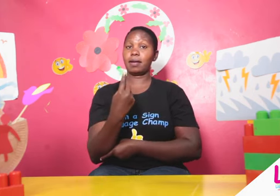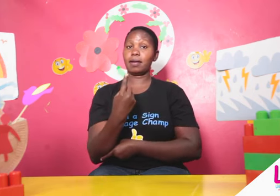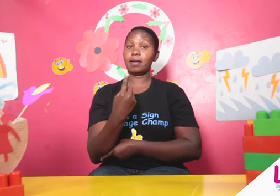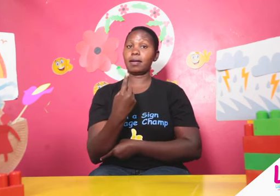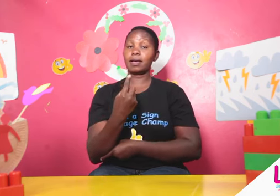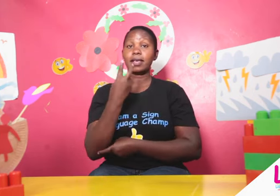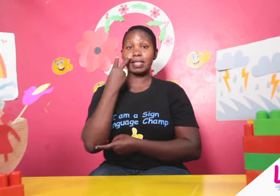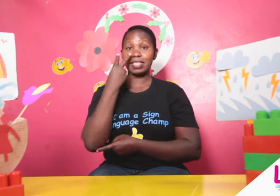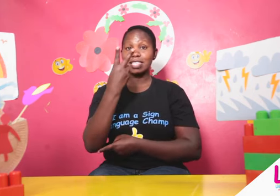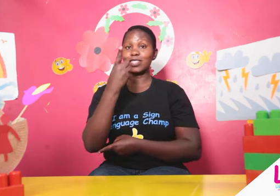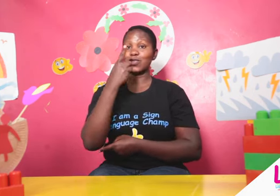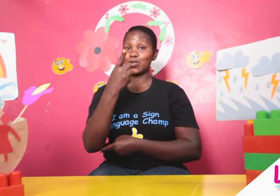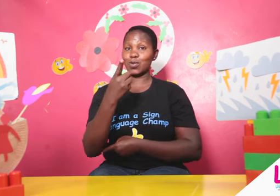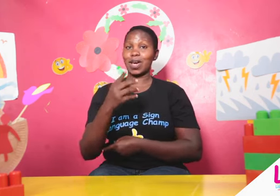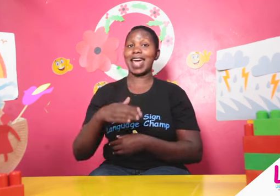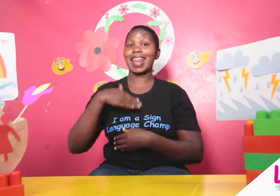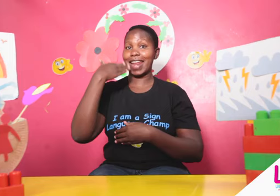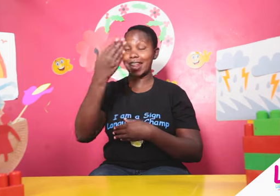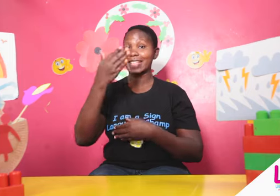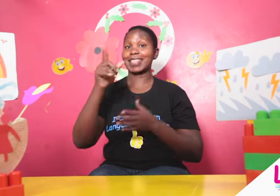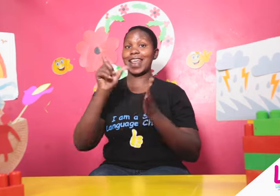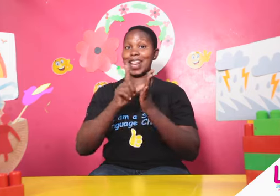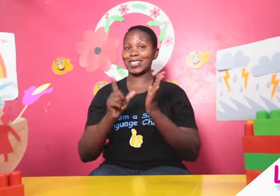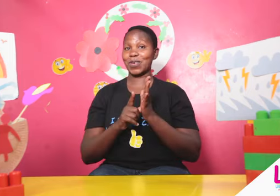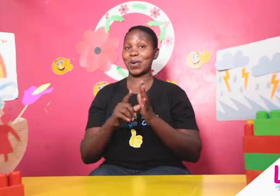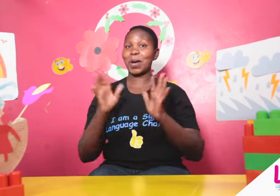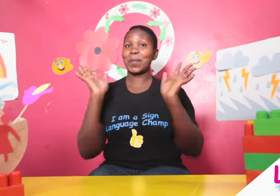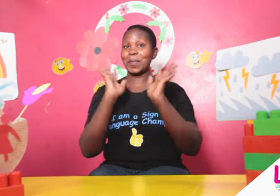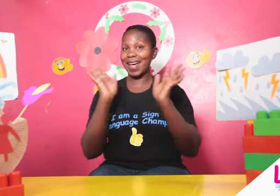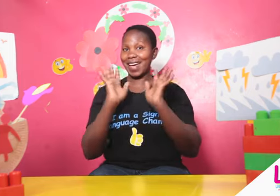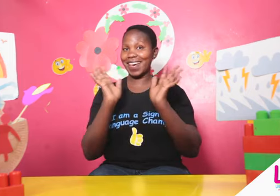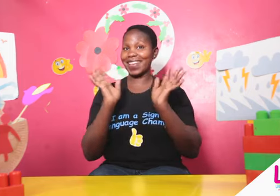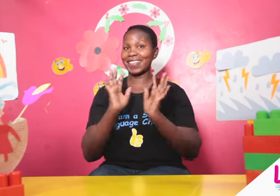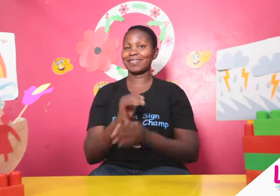See you next lesson. Bye bye.